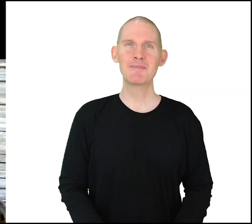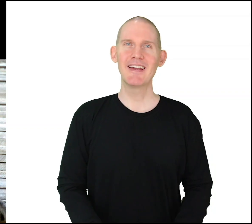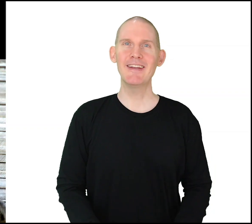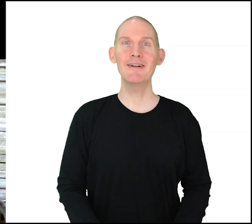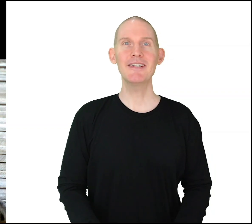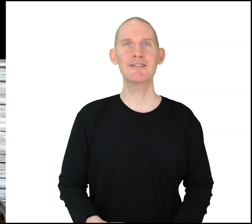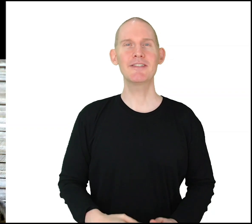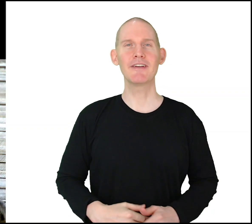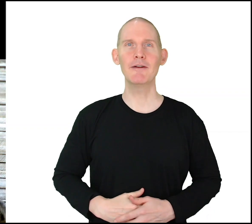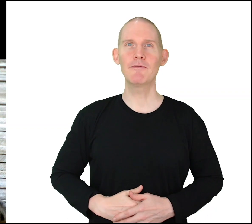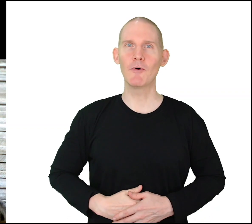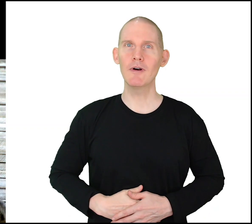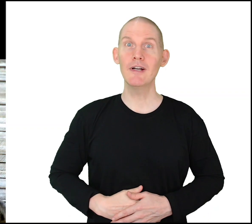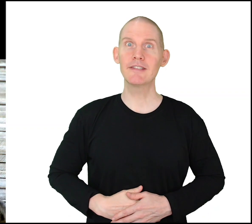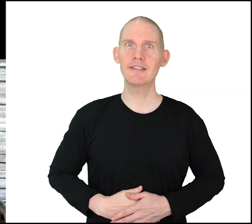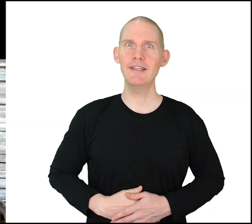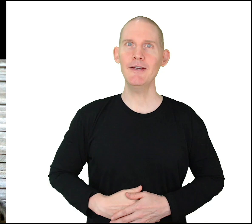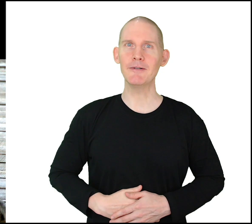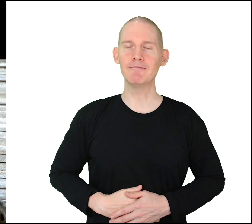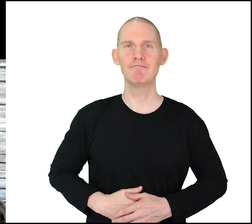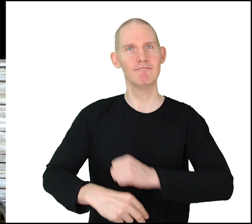Here is the sign for steal.